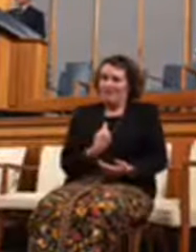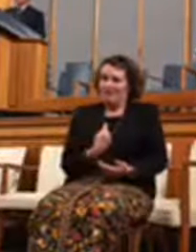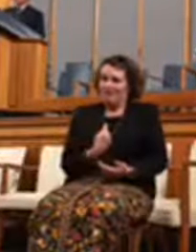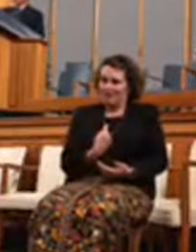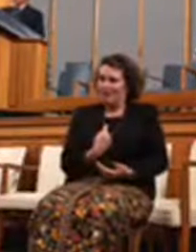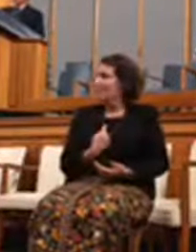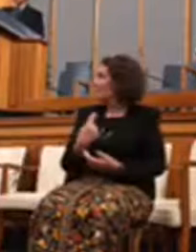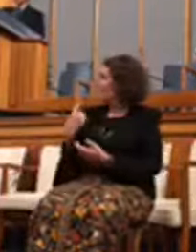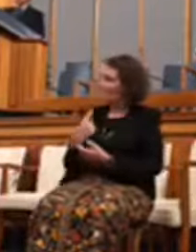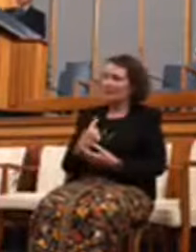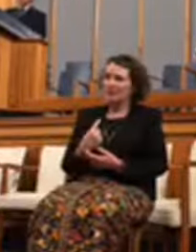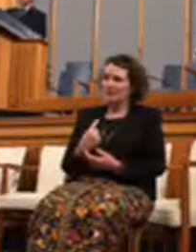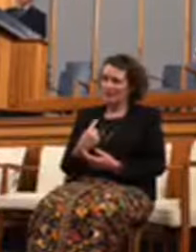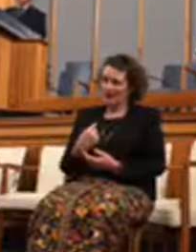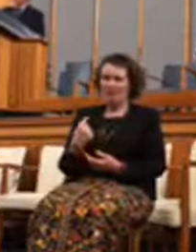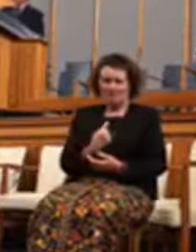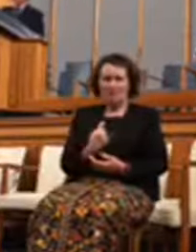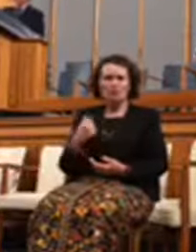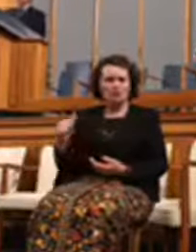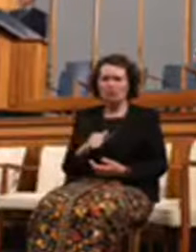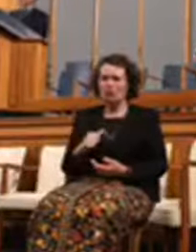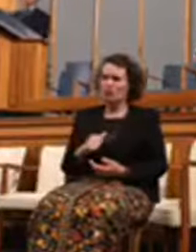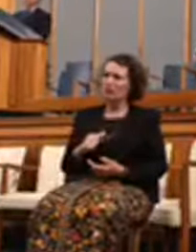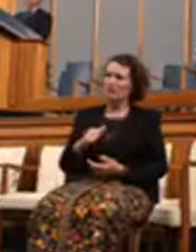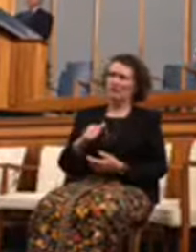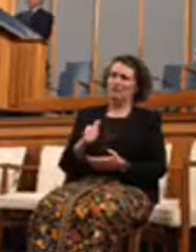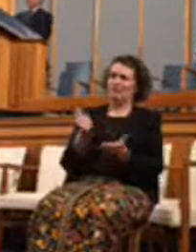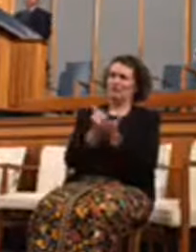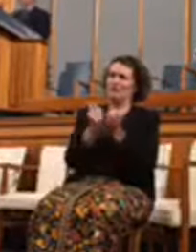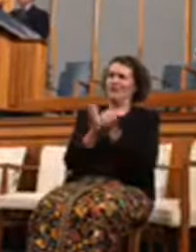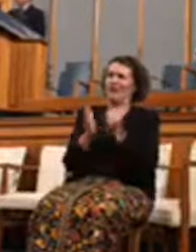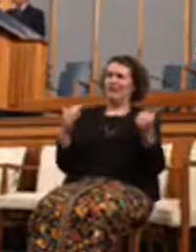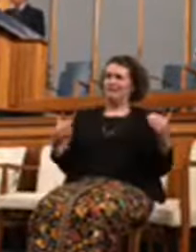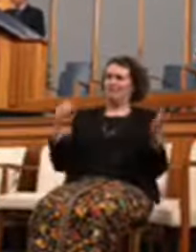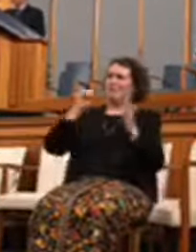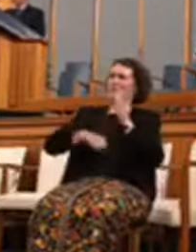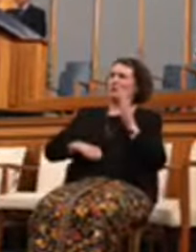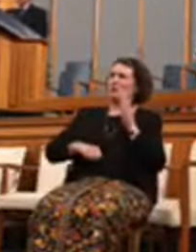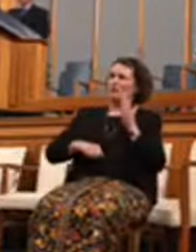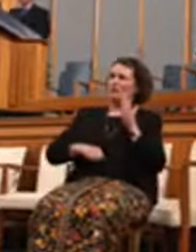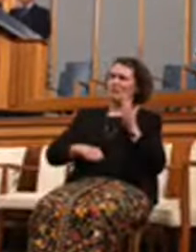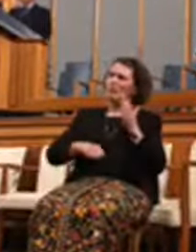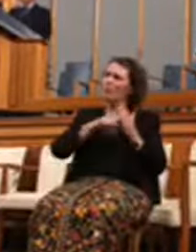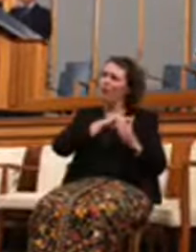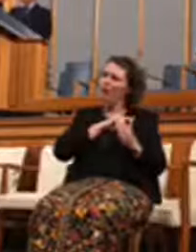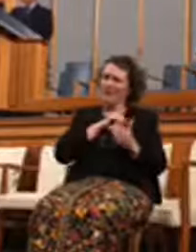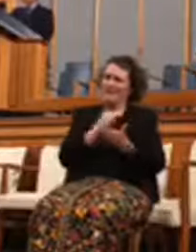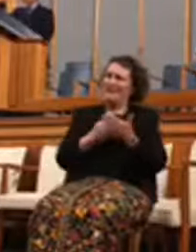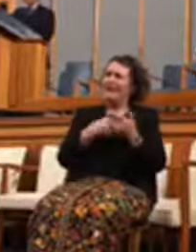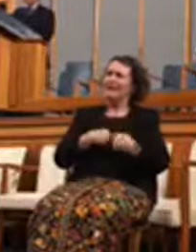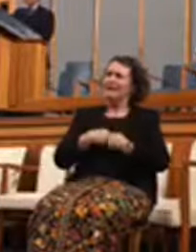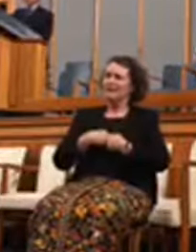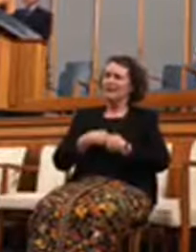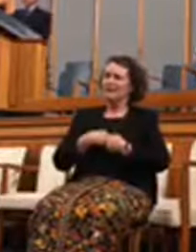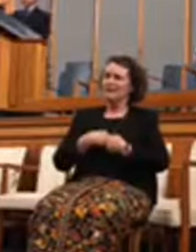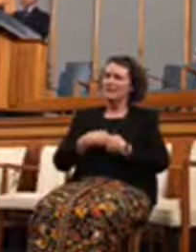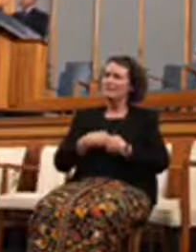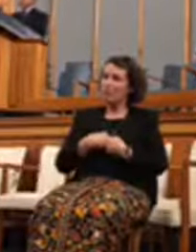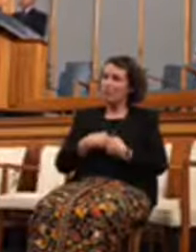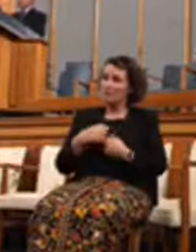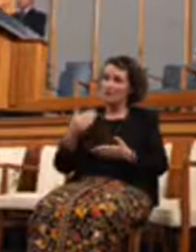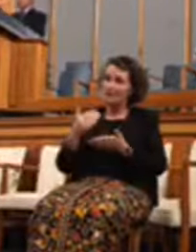grace, I should be on that cross being judged. But I have come to understand I was saved at age